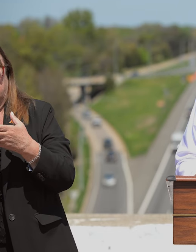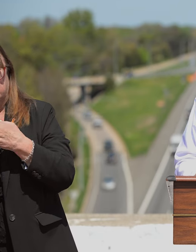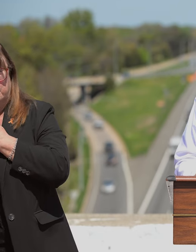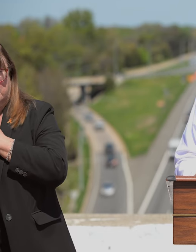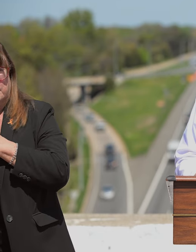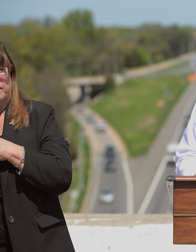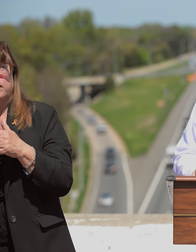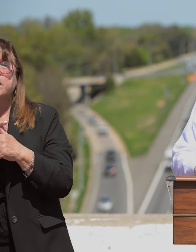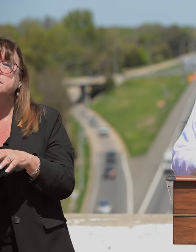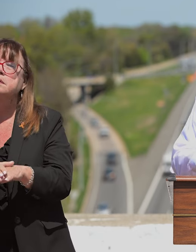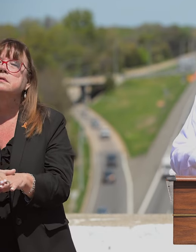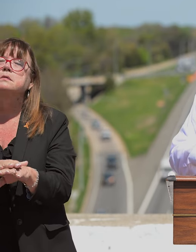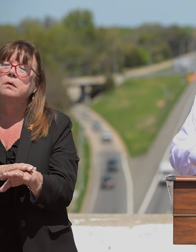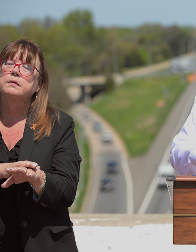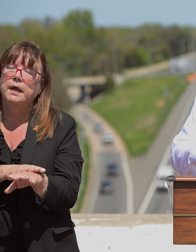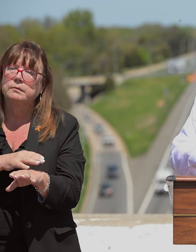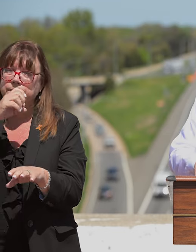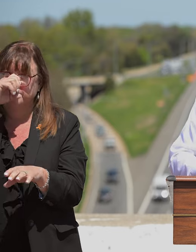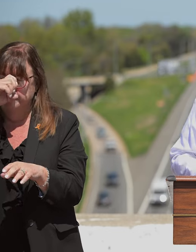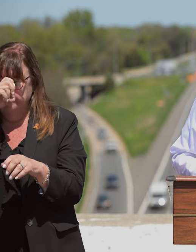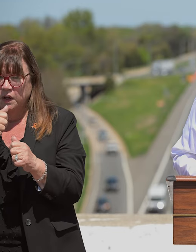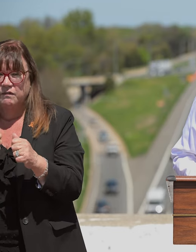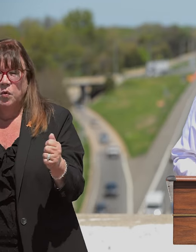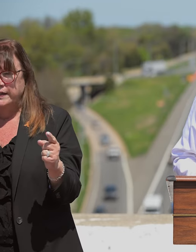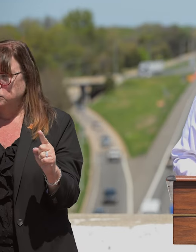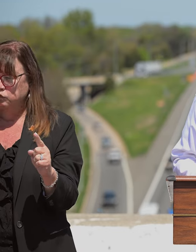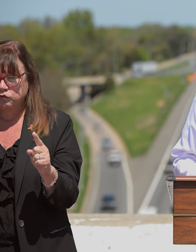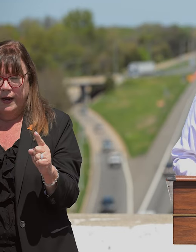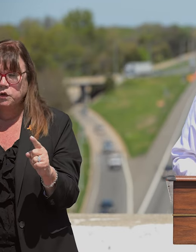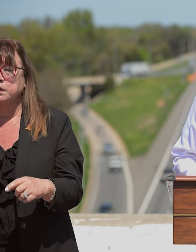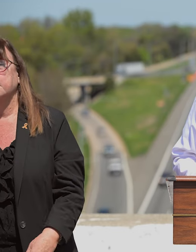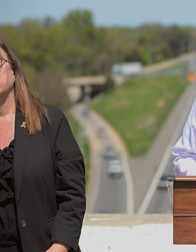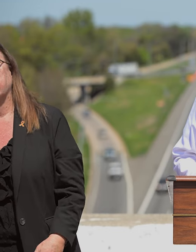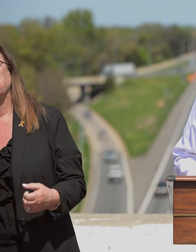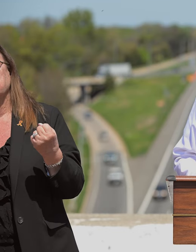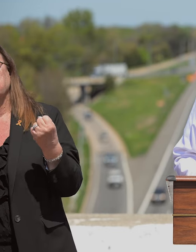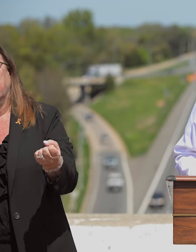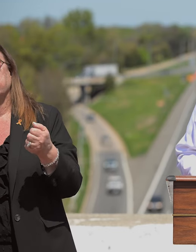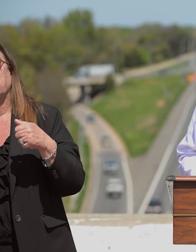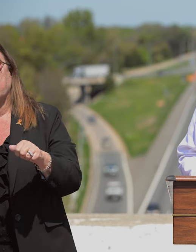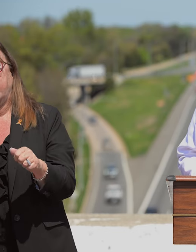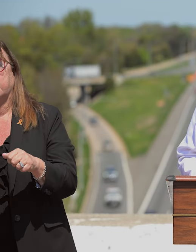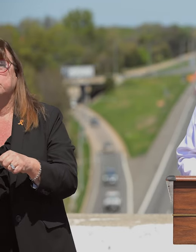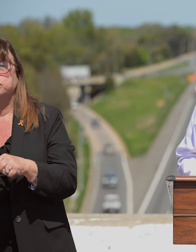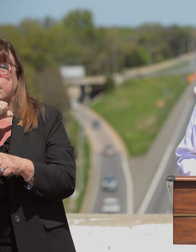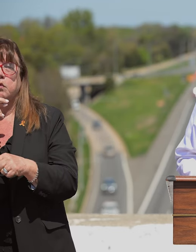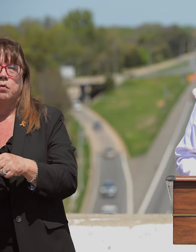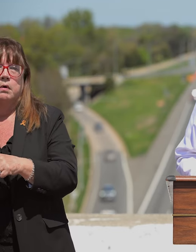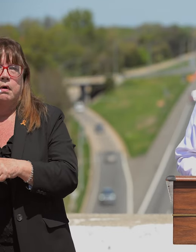to first slow down, avoid distractions, never drive impaired, and always wear a